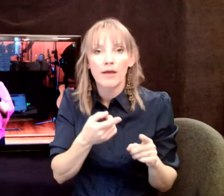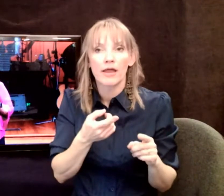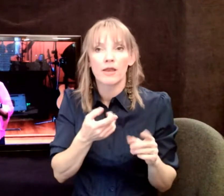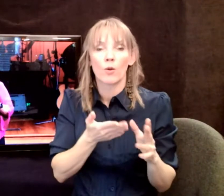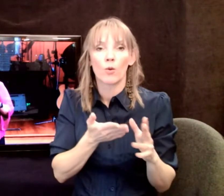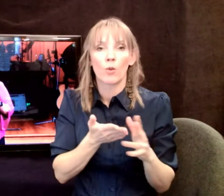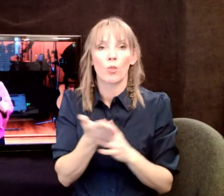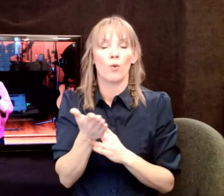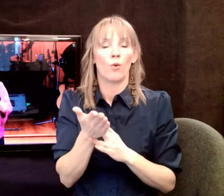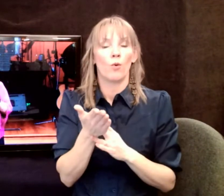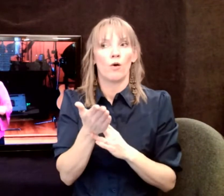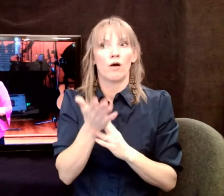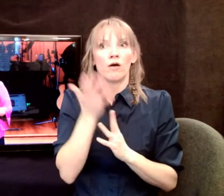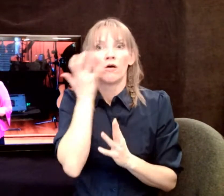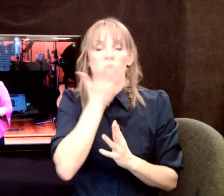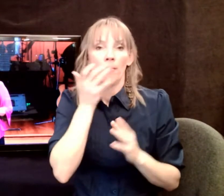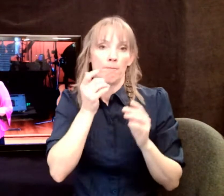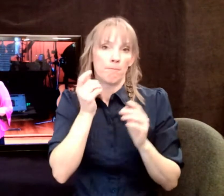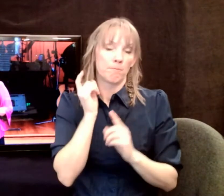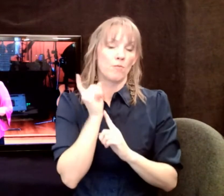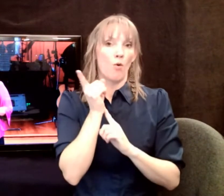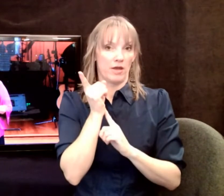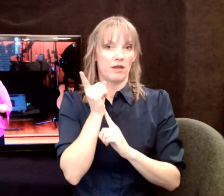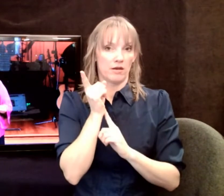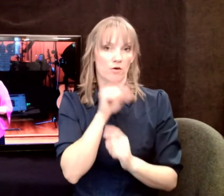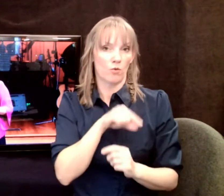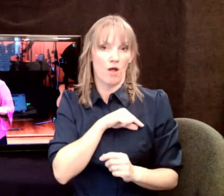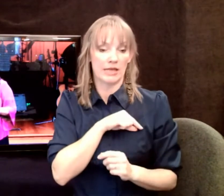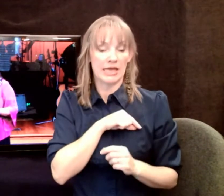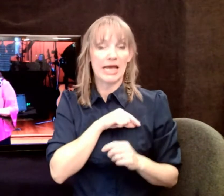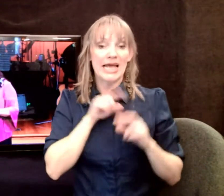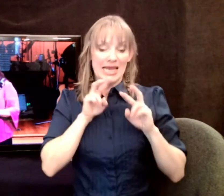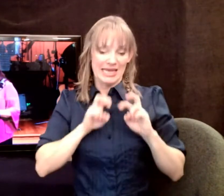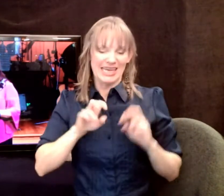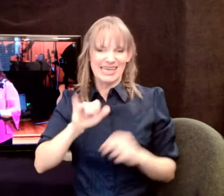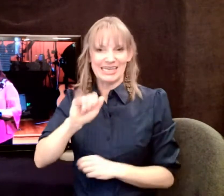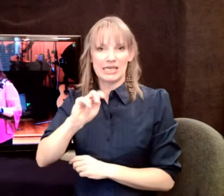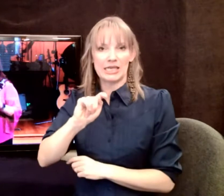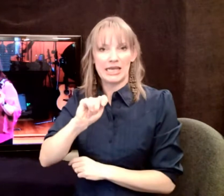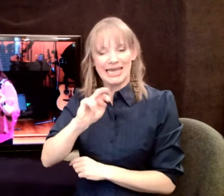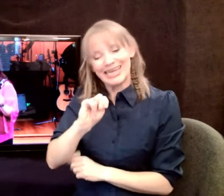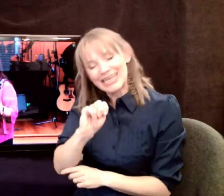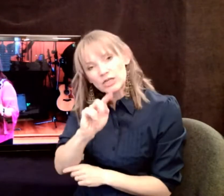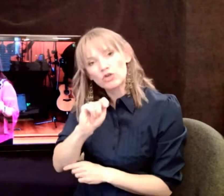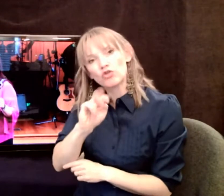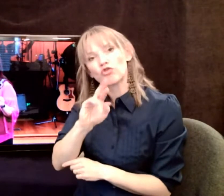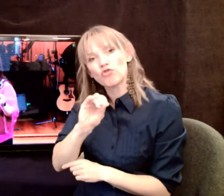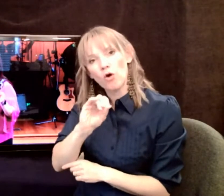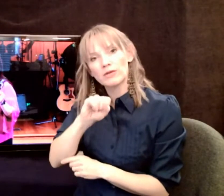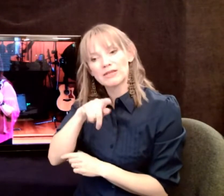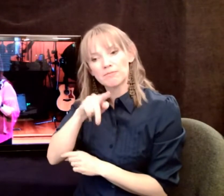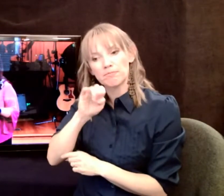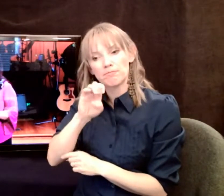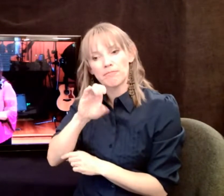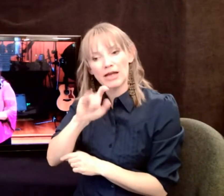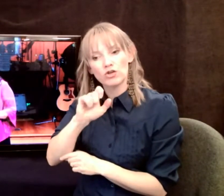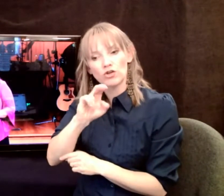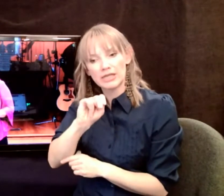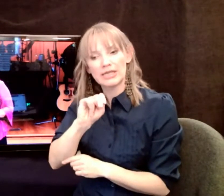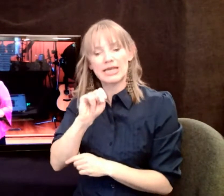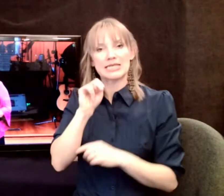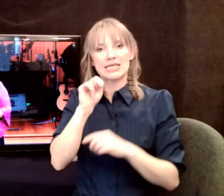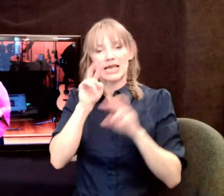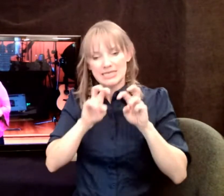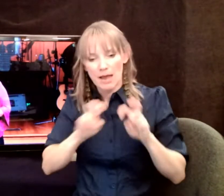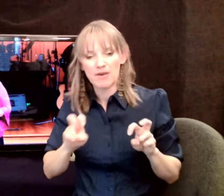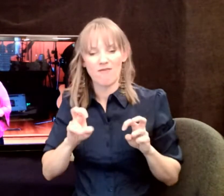an extraordinary quality. Introspection is defined as the examination of one's own mental and